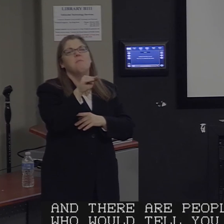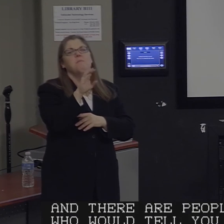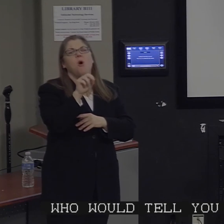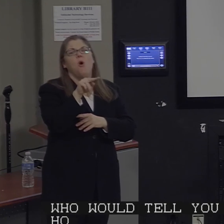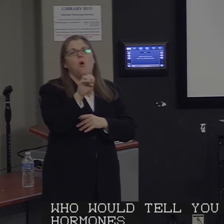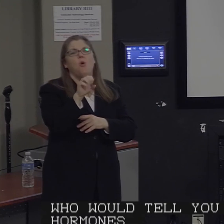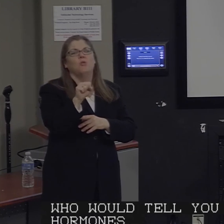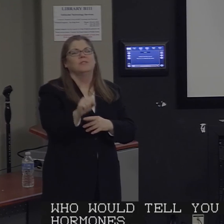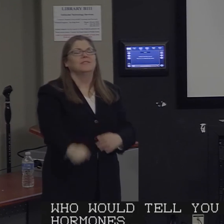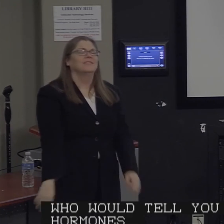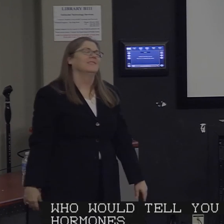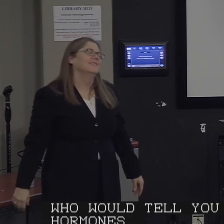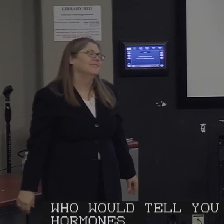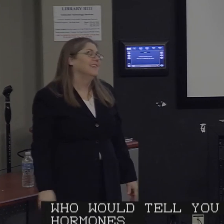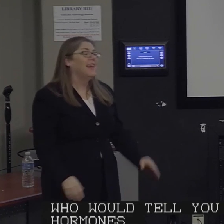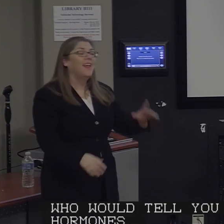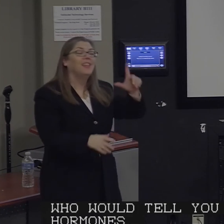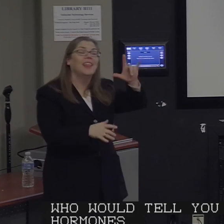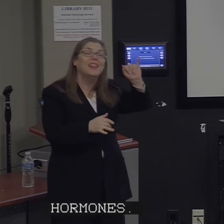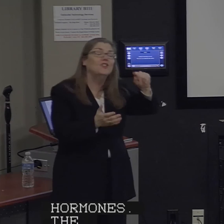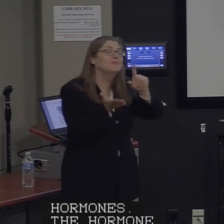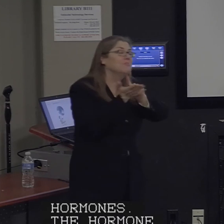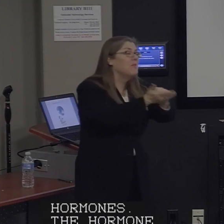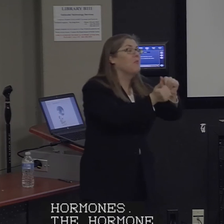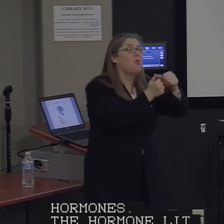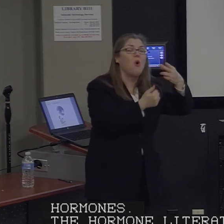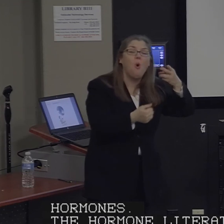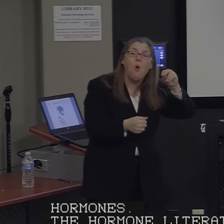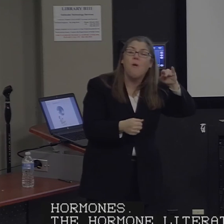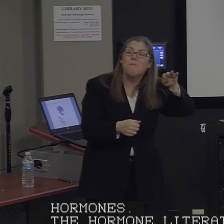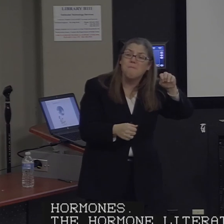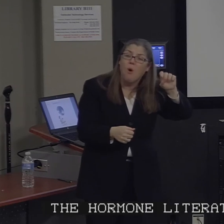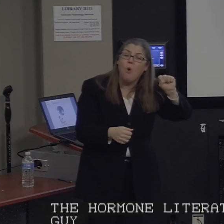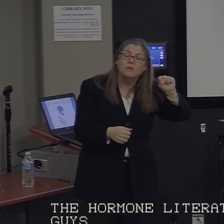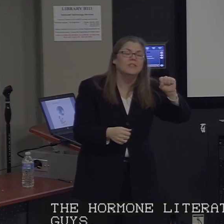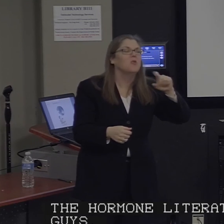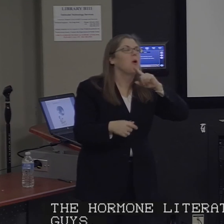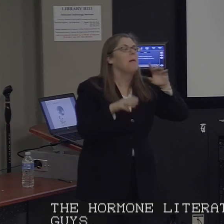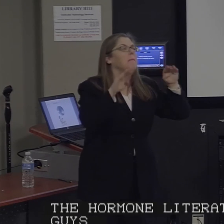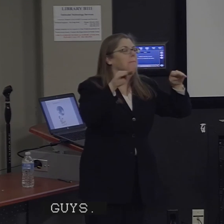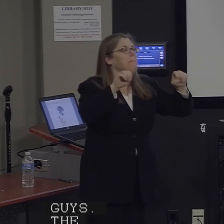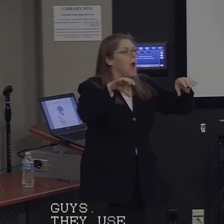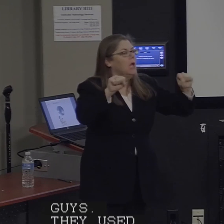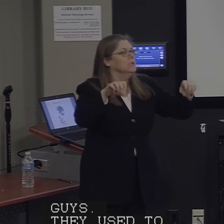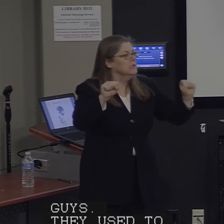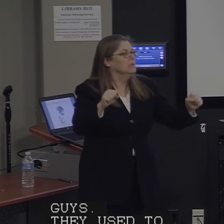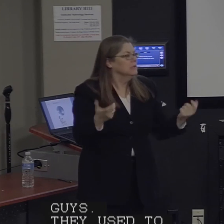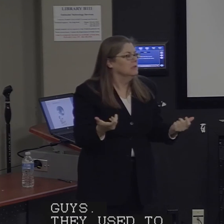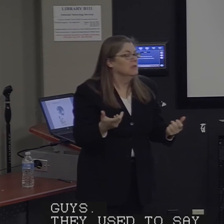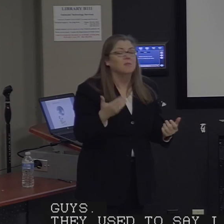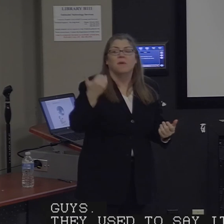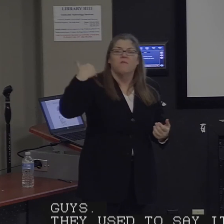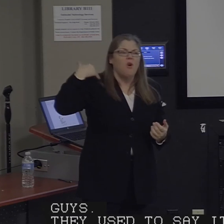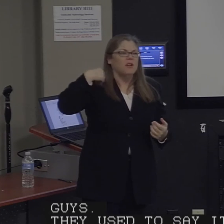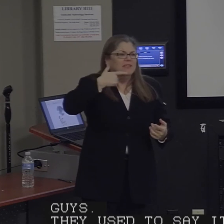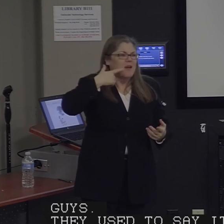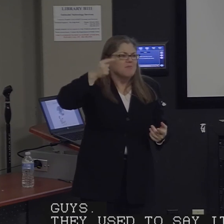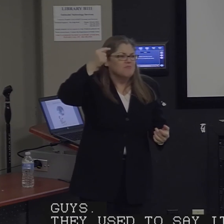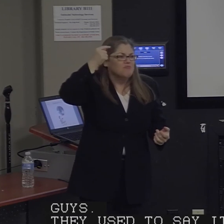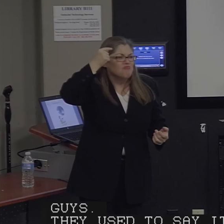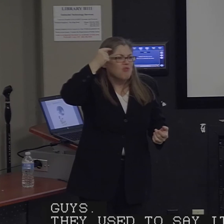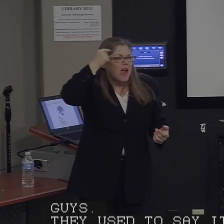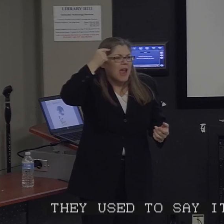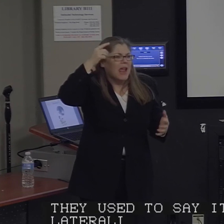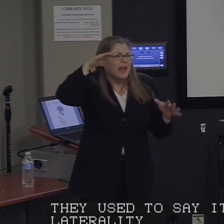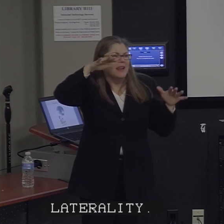hormone literature is a mess, guys. They used to say it was brain laterality. That has been disproven. They used to